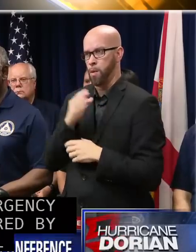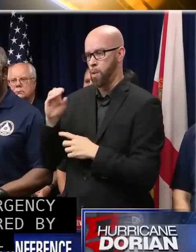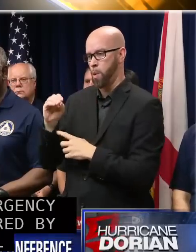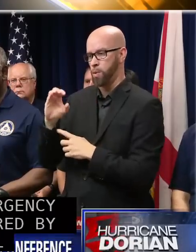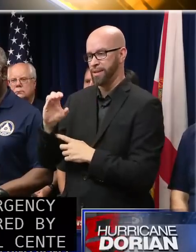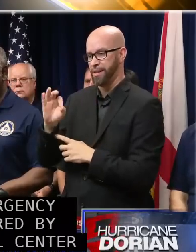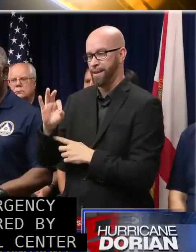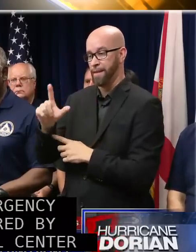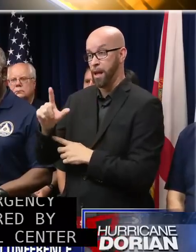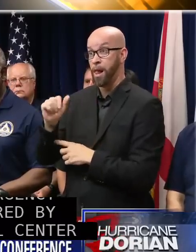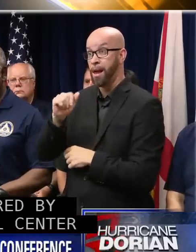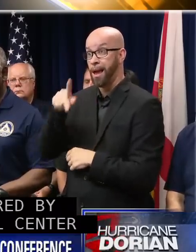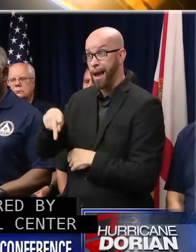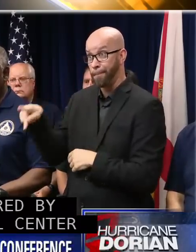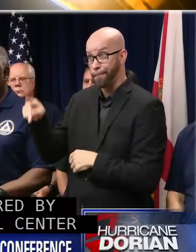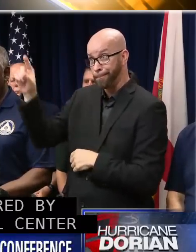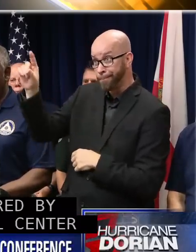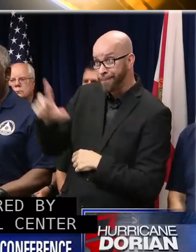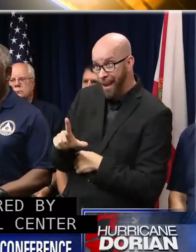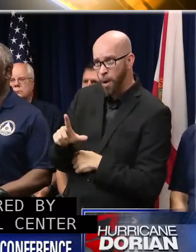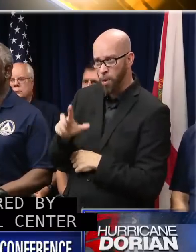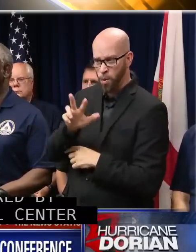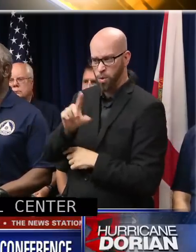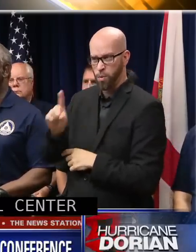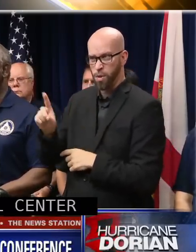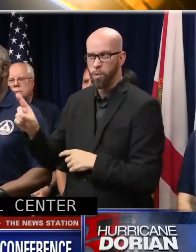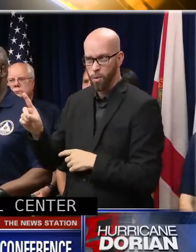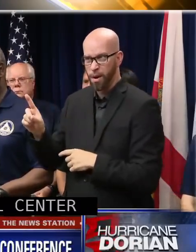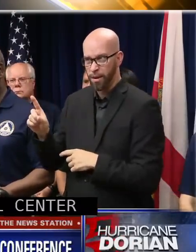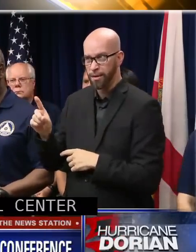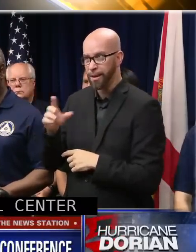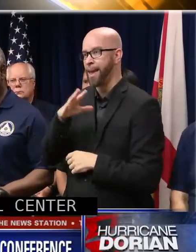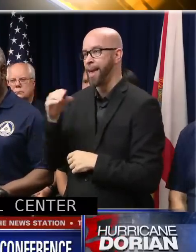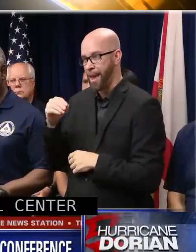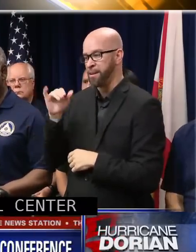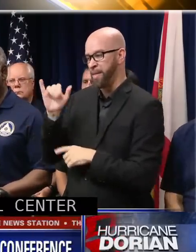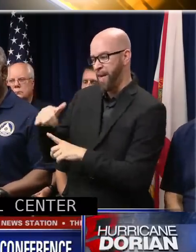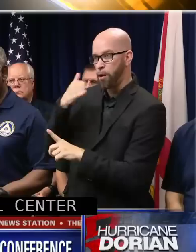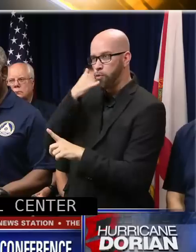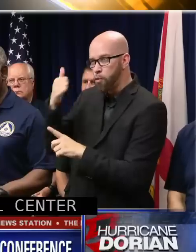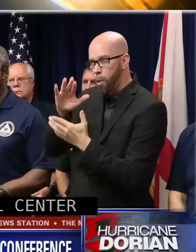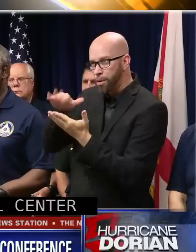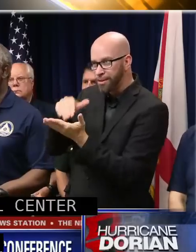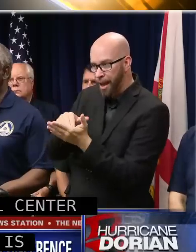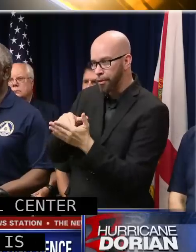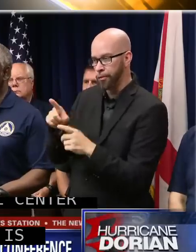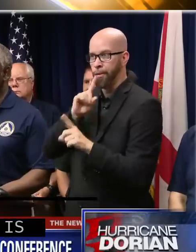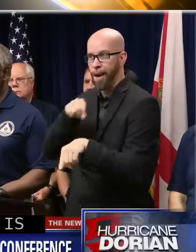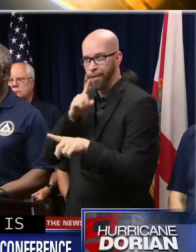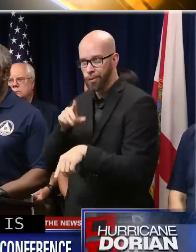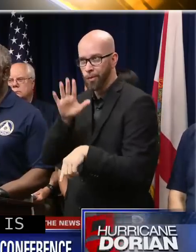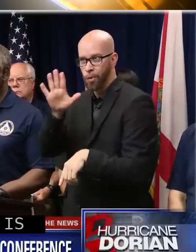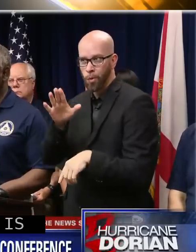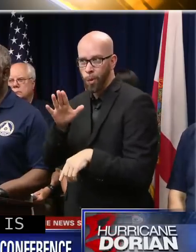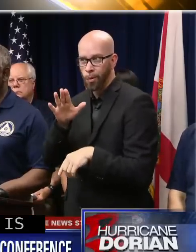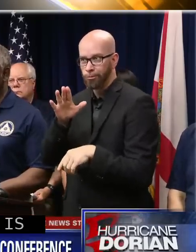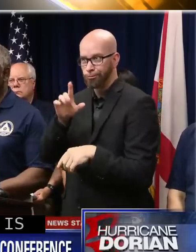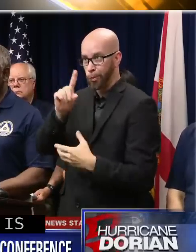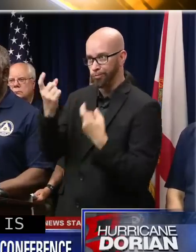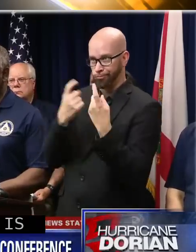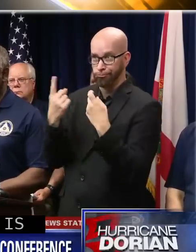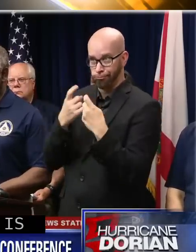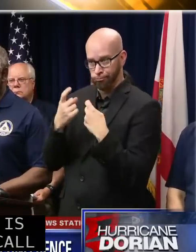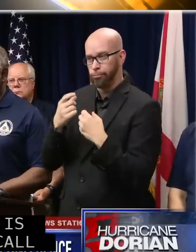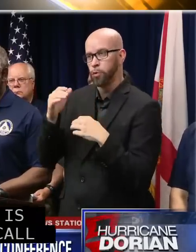OCFL 311 app is available, and our 311 call center will be open until 11 p.m.